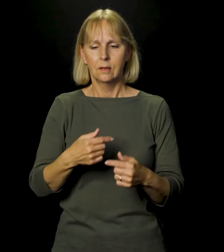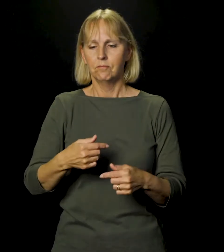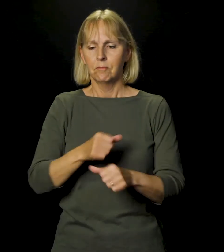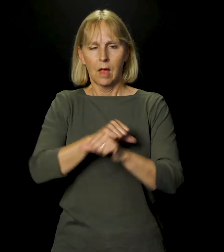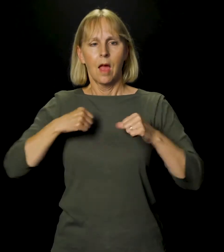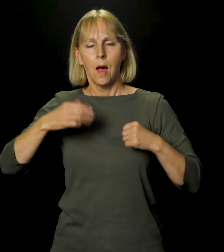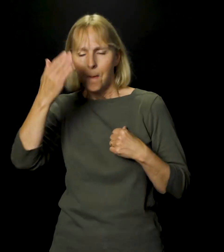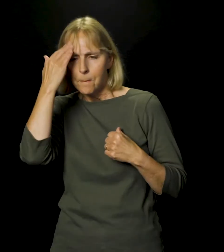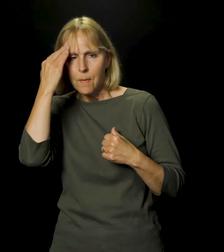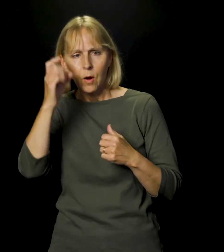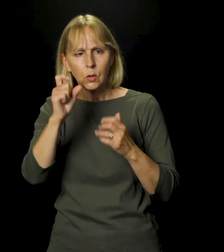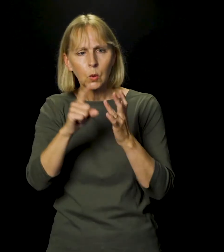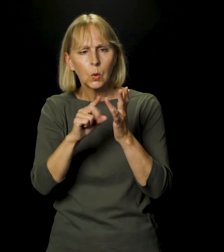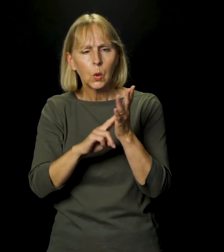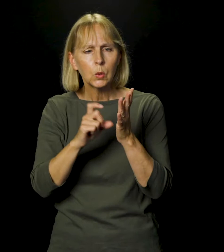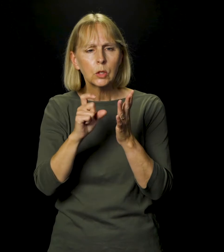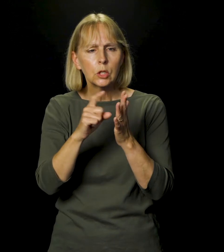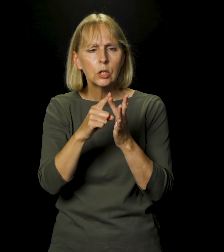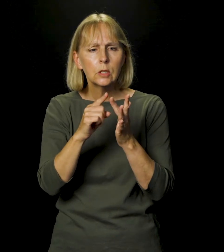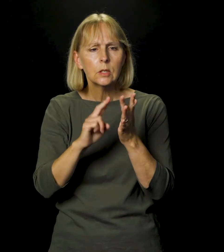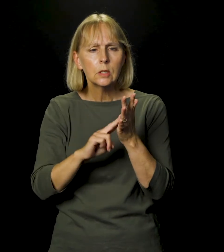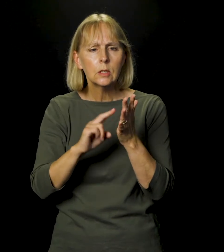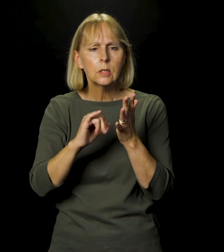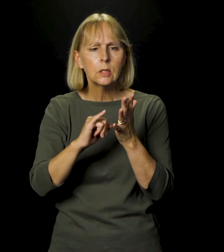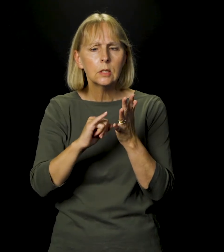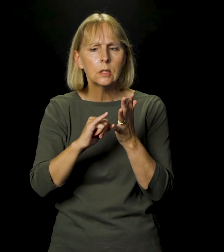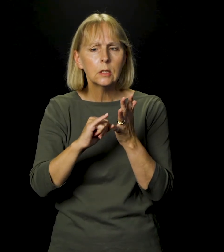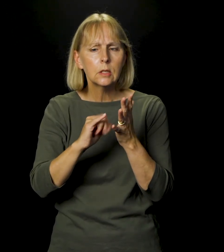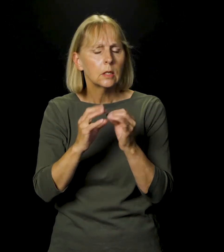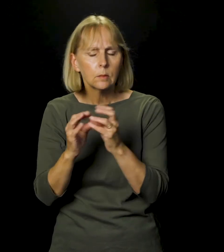we want to make the best of our relationships needs re-energising?